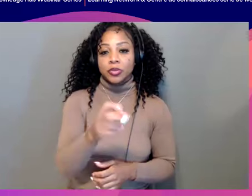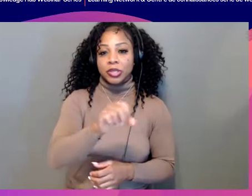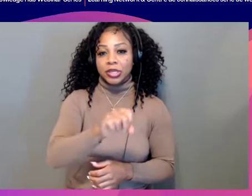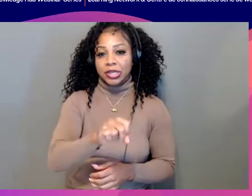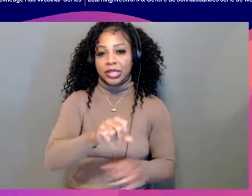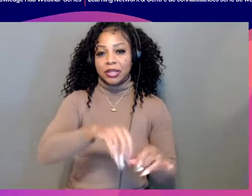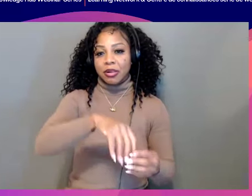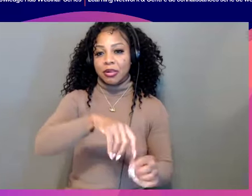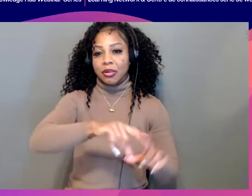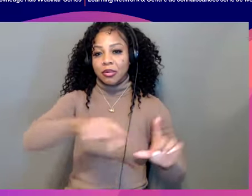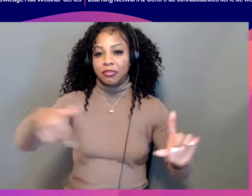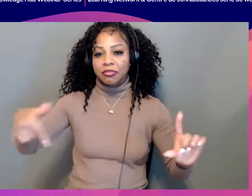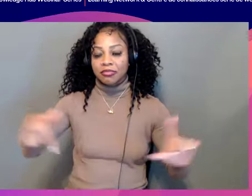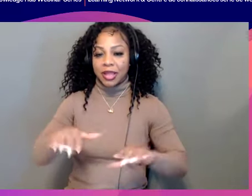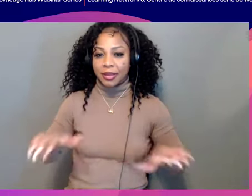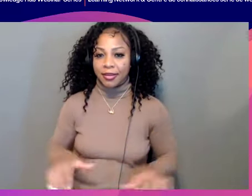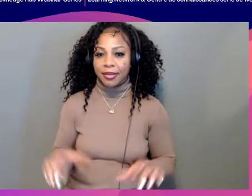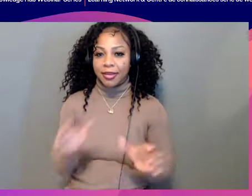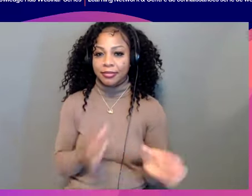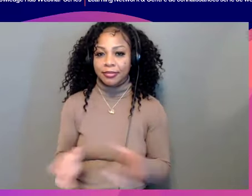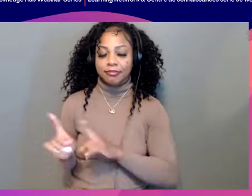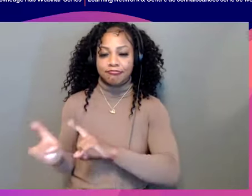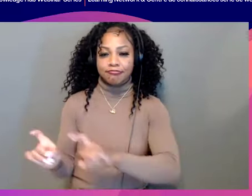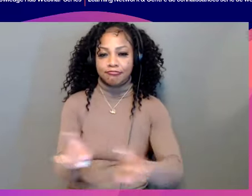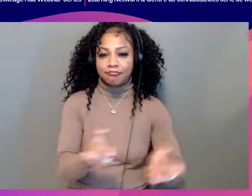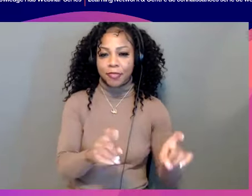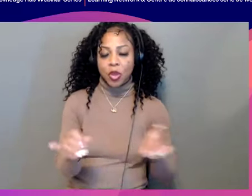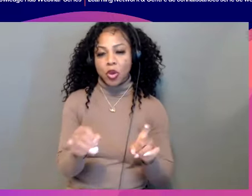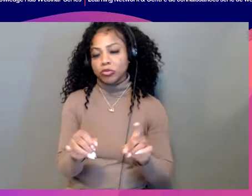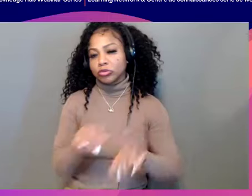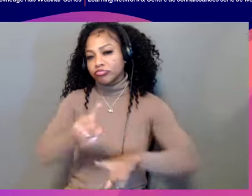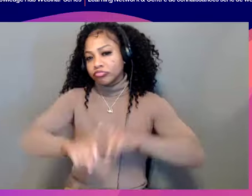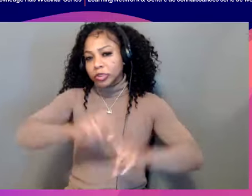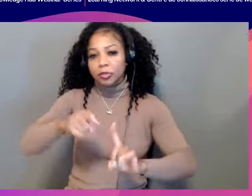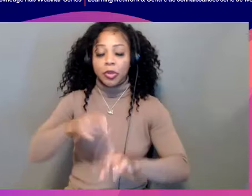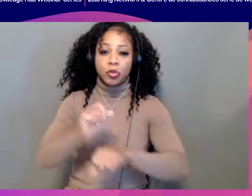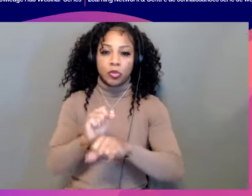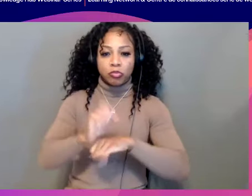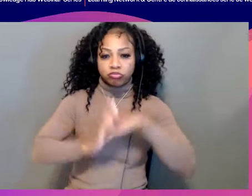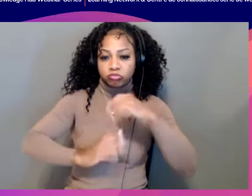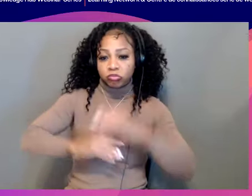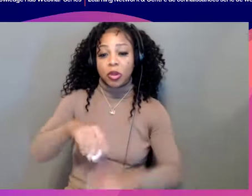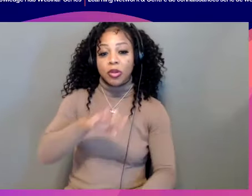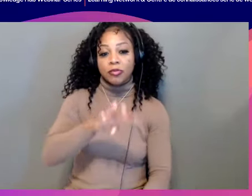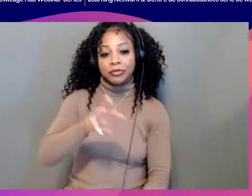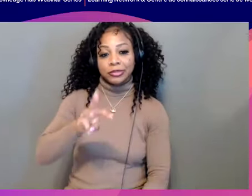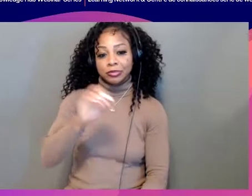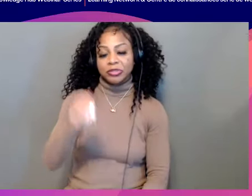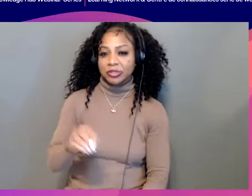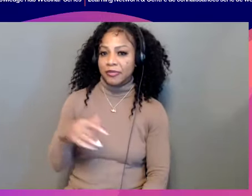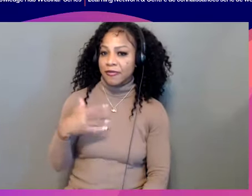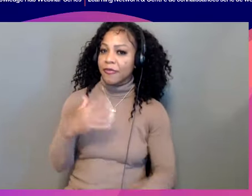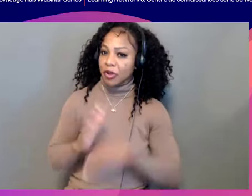2SLGBTQI Action Plan survey also looked at workplace comfort, and 46% of employed respondents felt comfortable